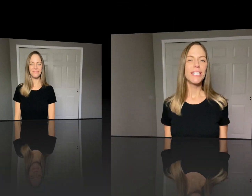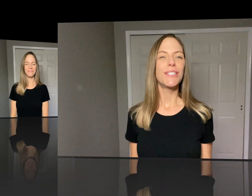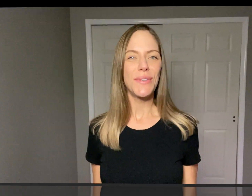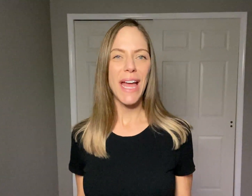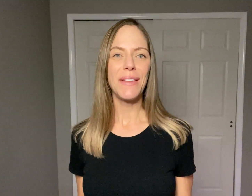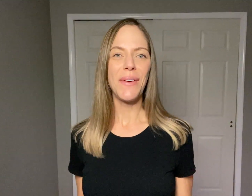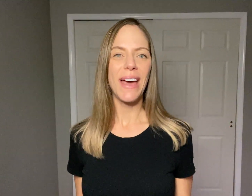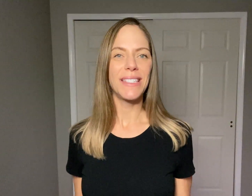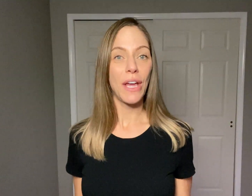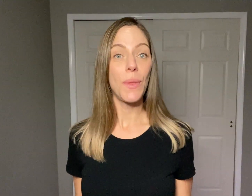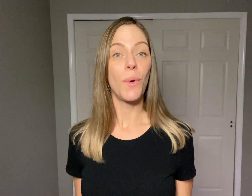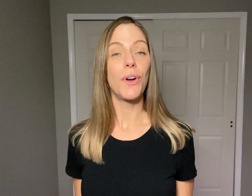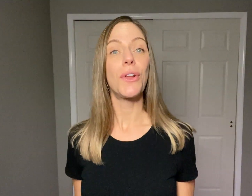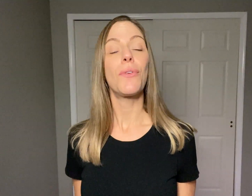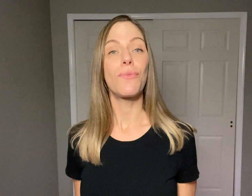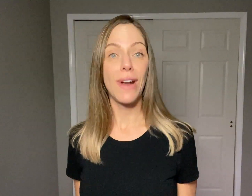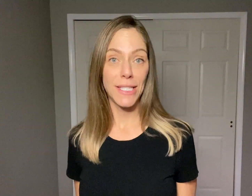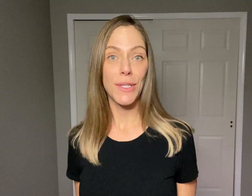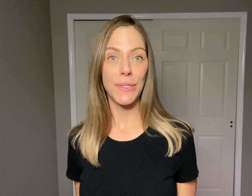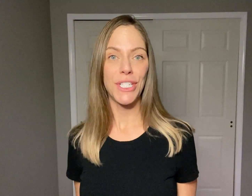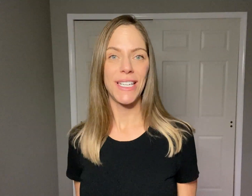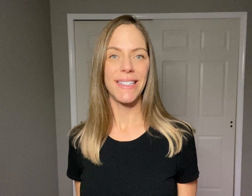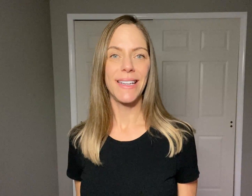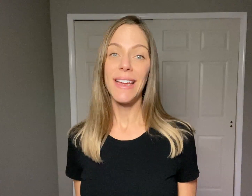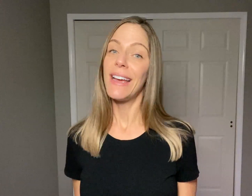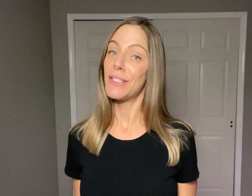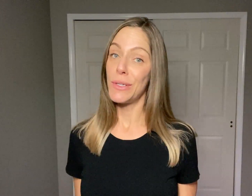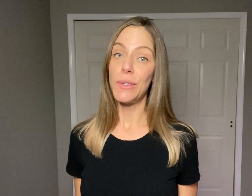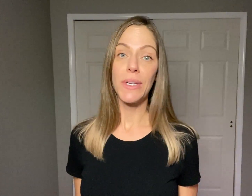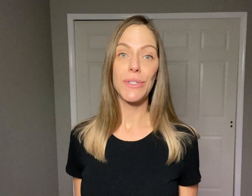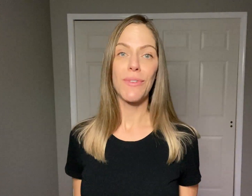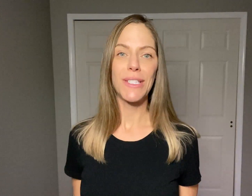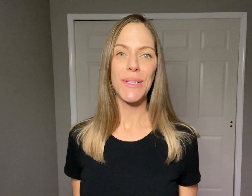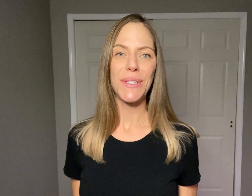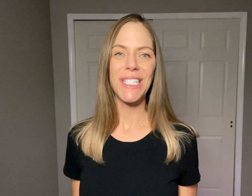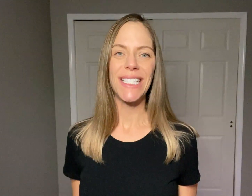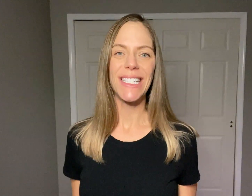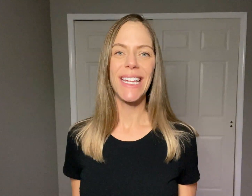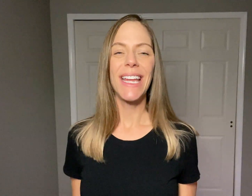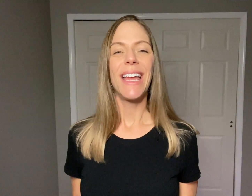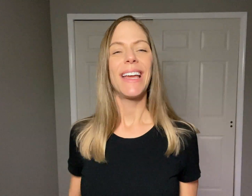So now you know how to sign the word resolution as a New Year's resolution.